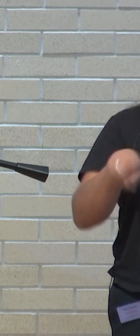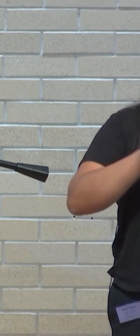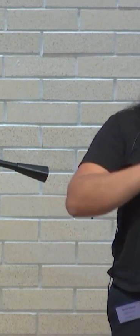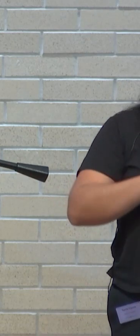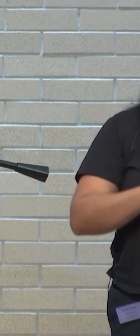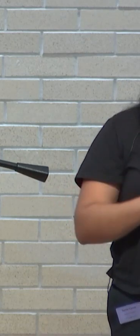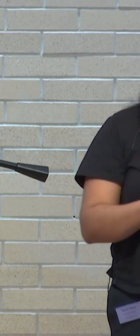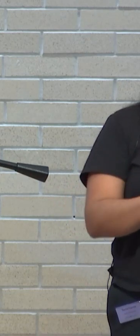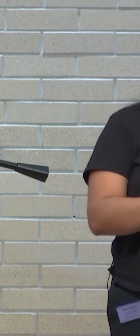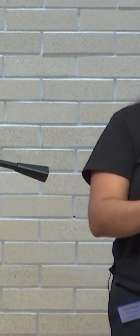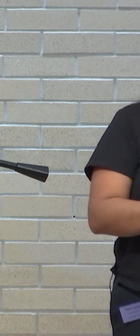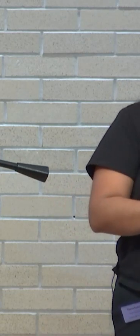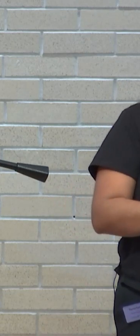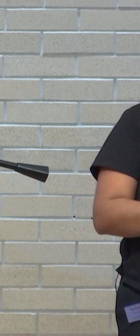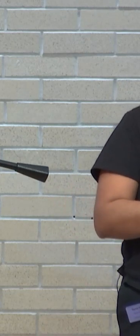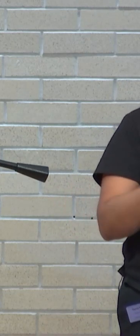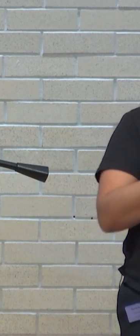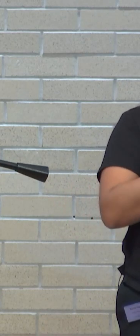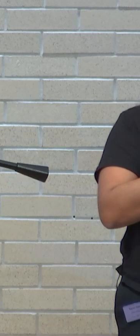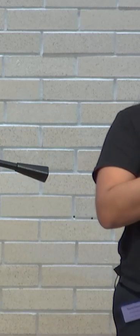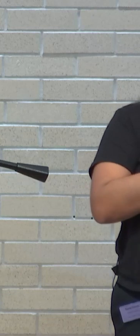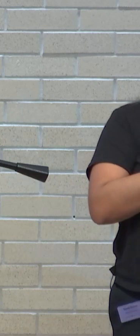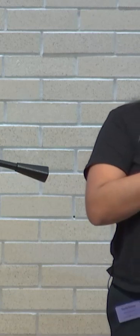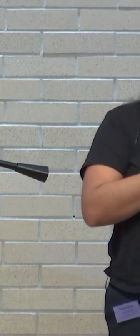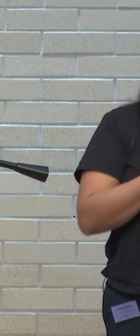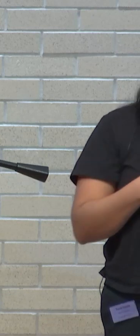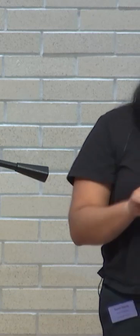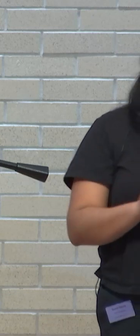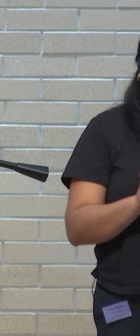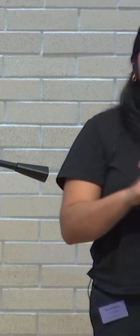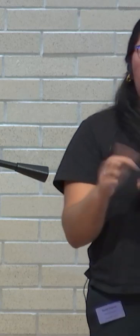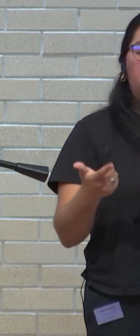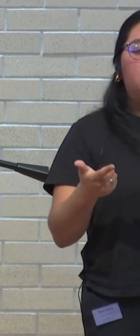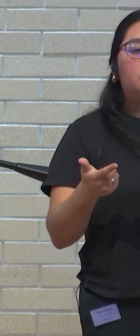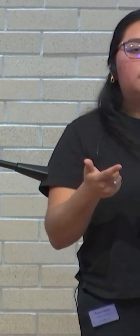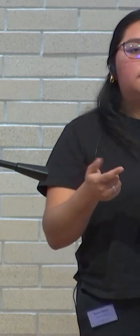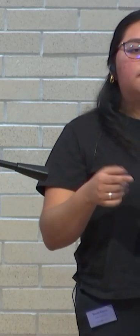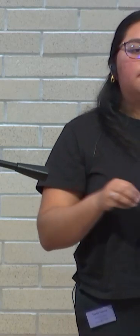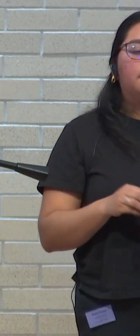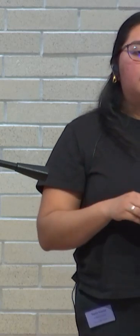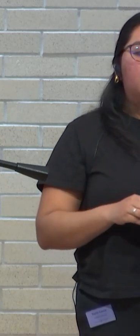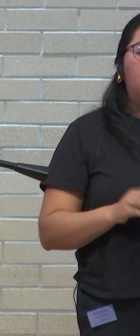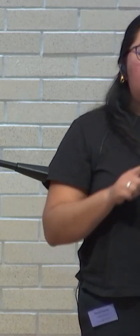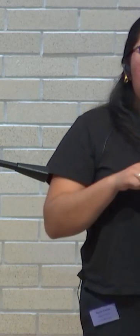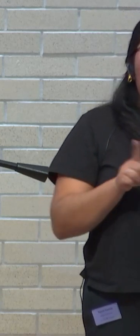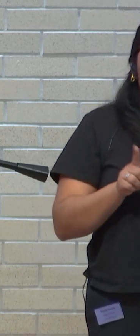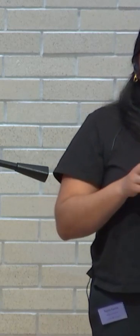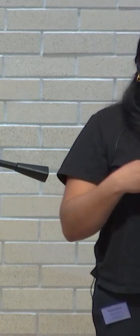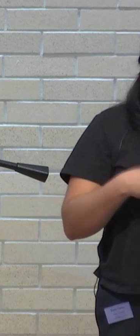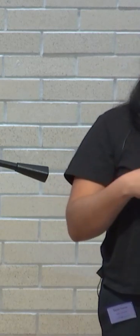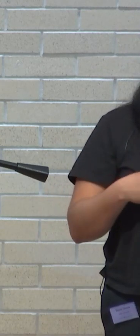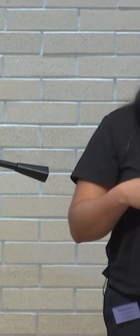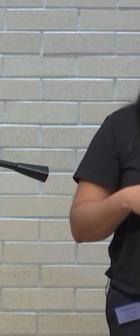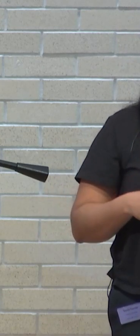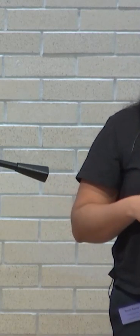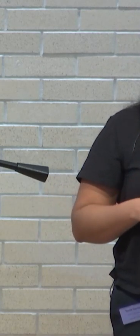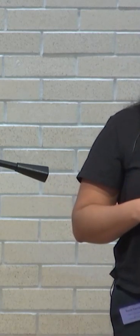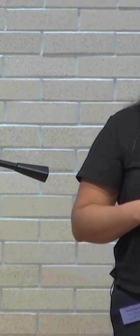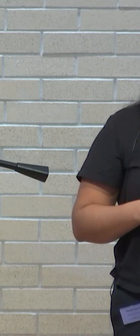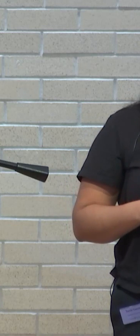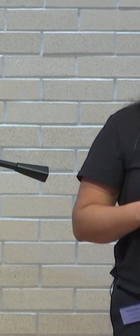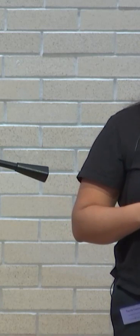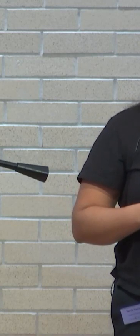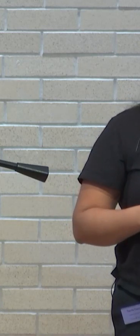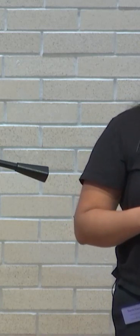Defining myself as opposed to being defined by others is one of the most difficult challenges I face. A quote by Carl Moseley. To me,